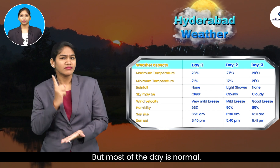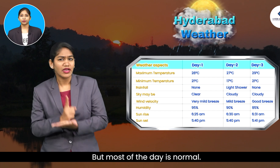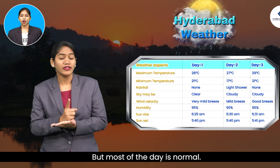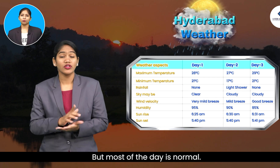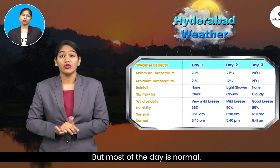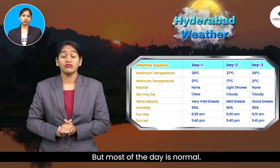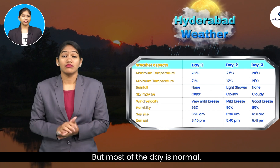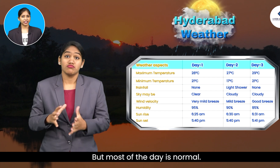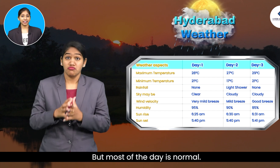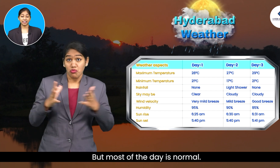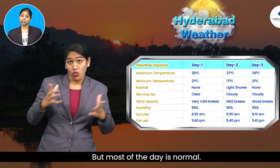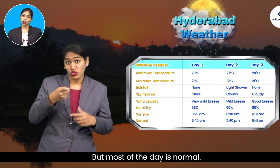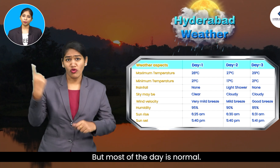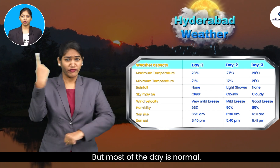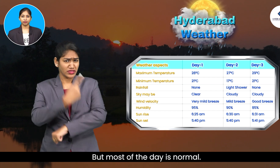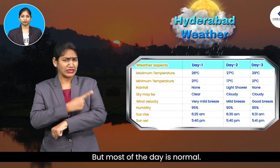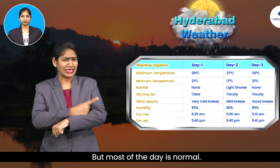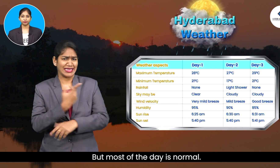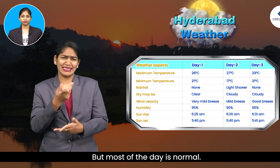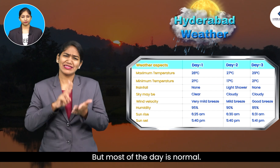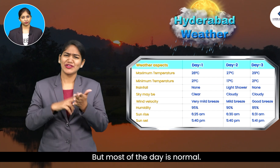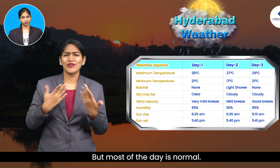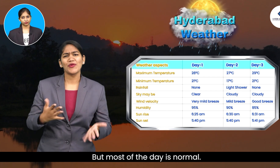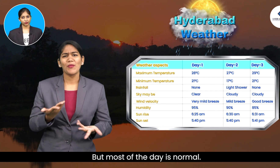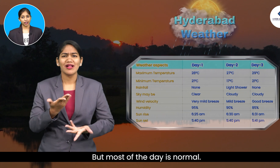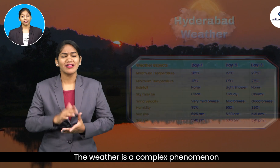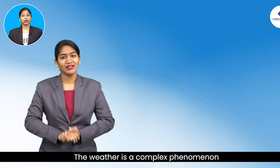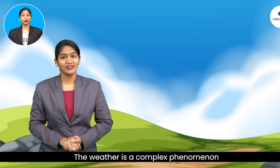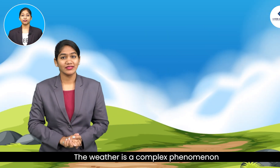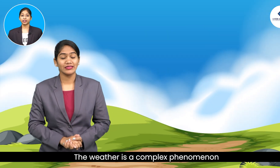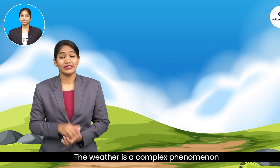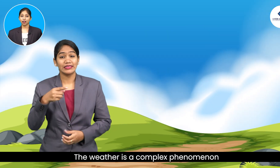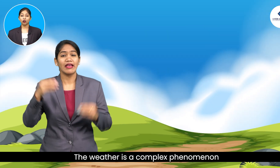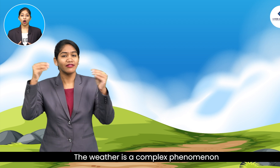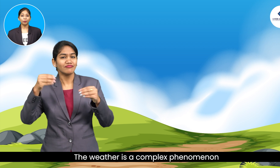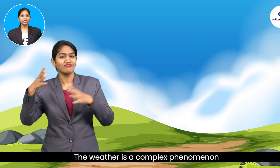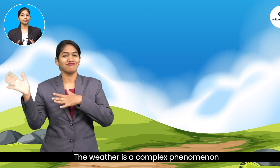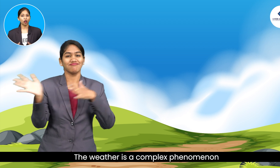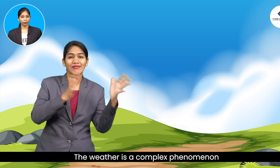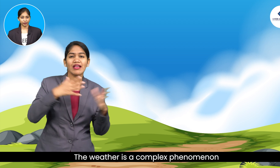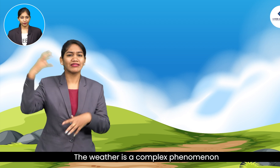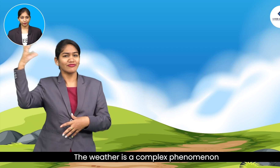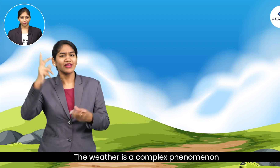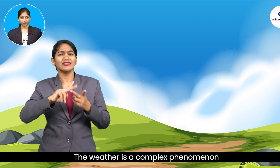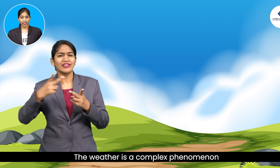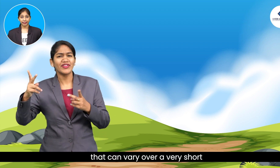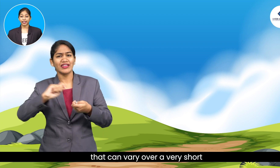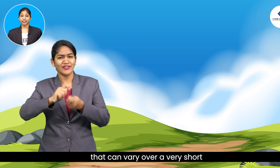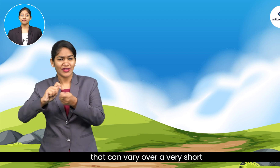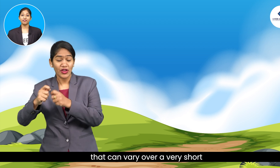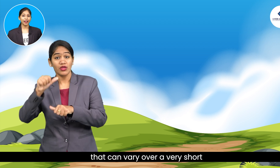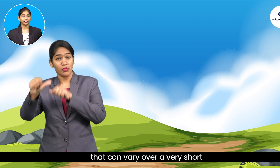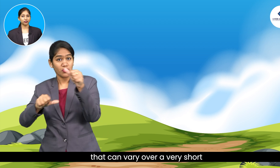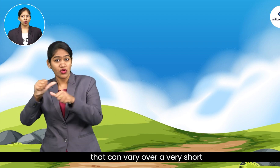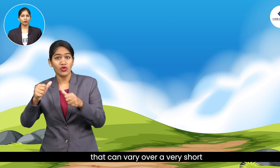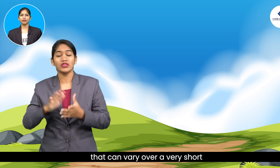But most of the day is normal The weather is a complex phenomenon That